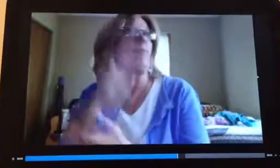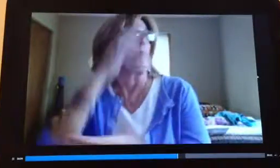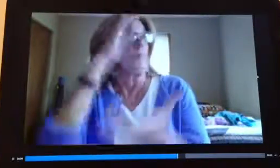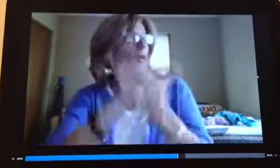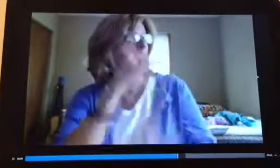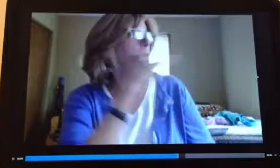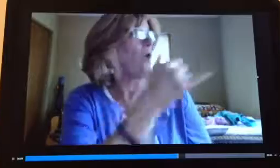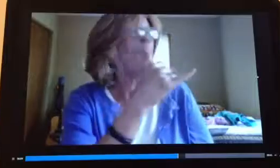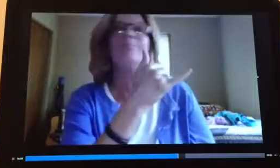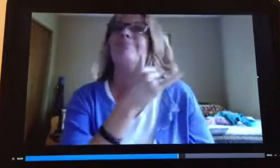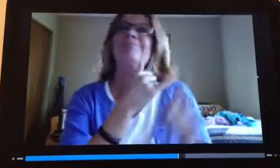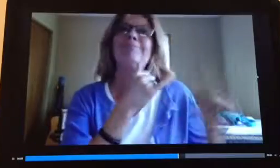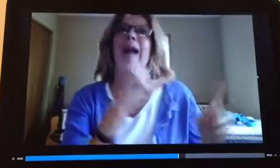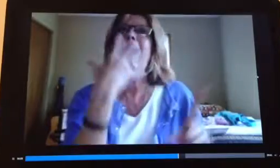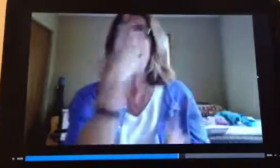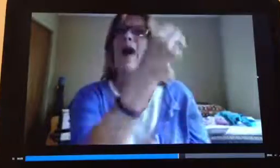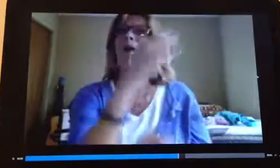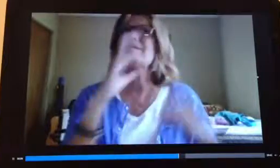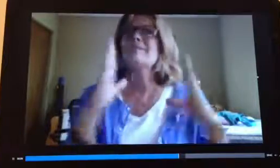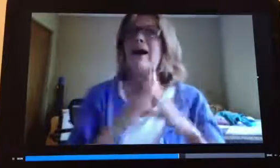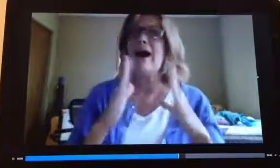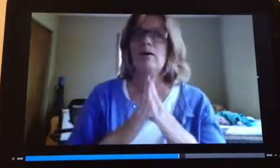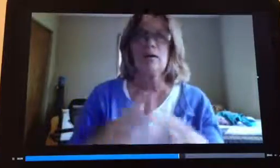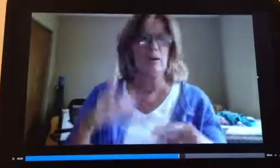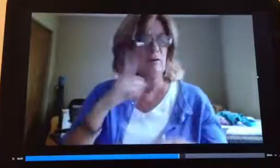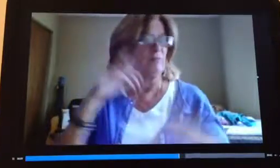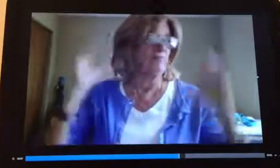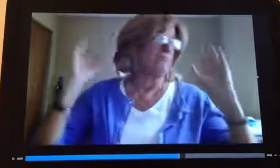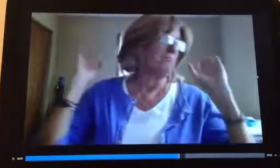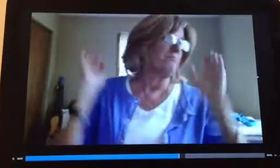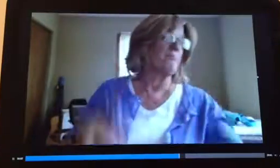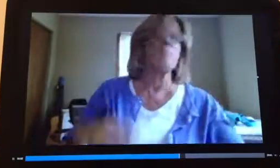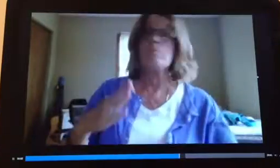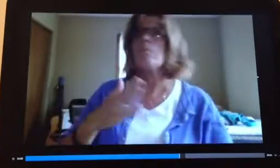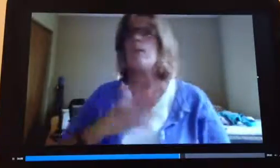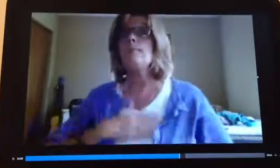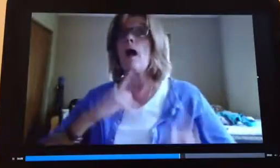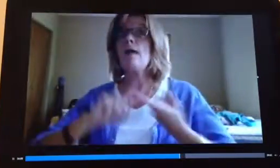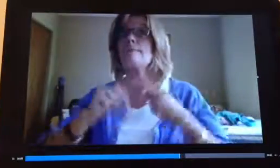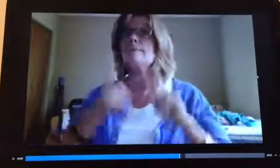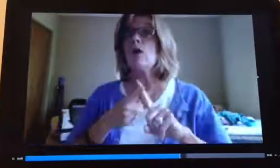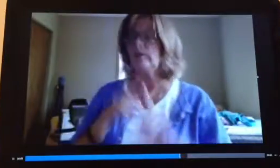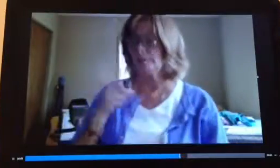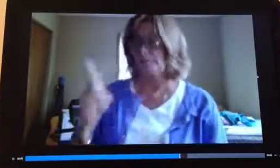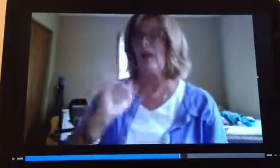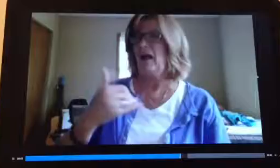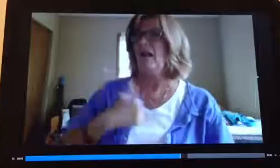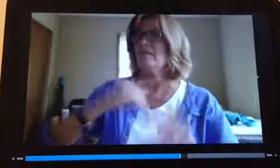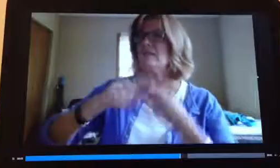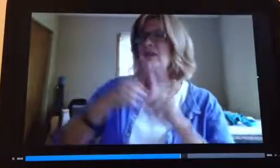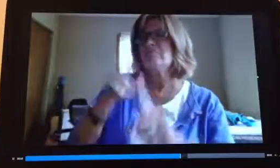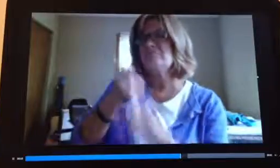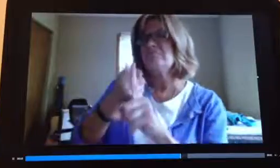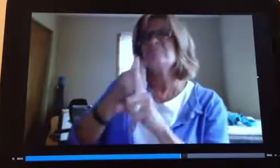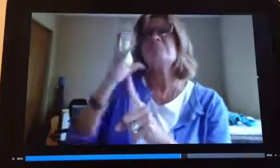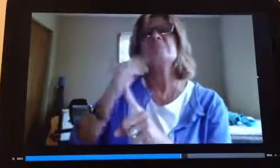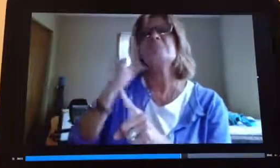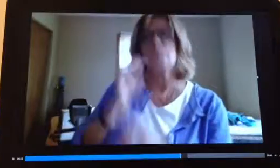my AAA, so I didn't know who else to call. Figured, whatever, I'm gonna call